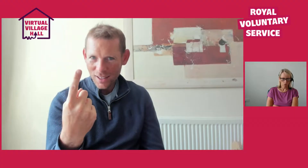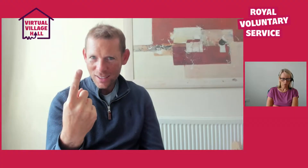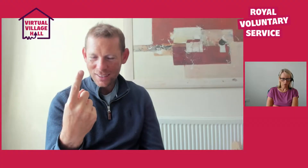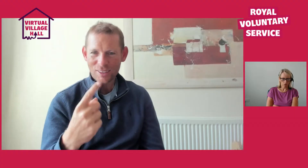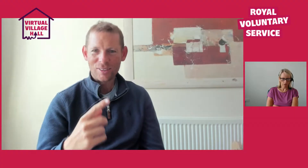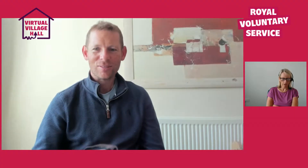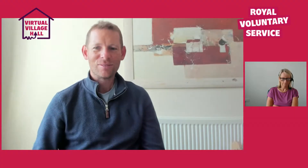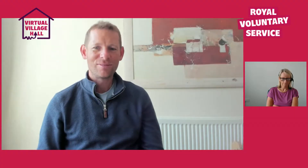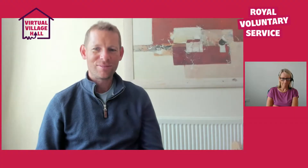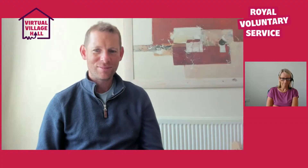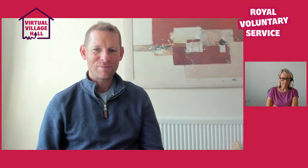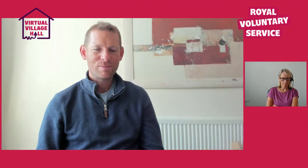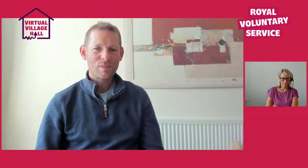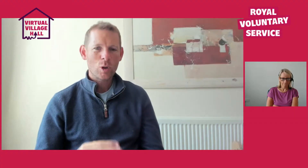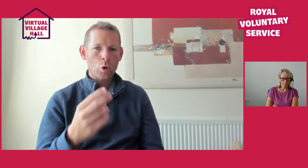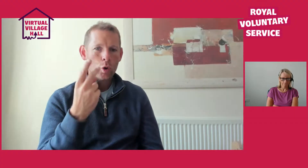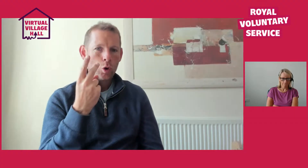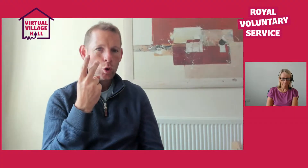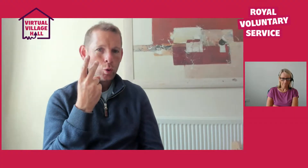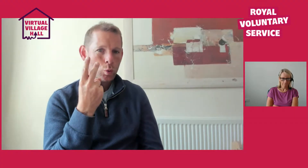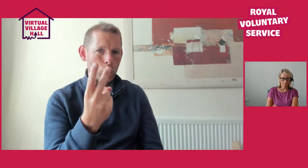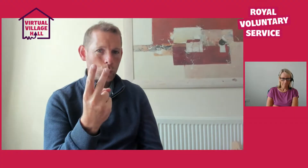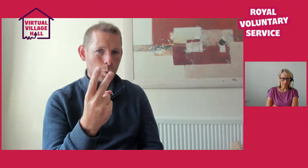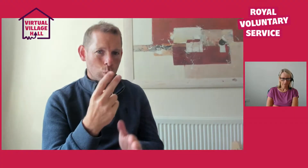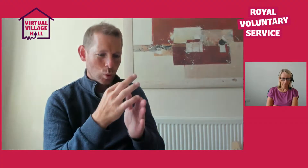and 1 o'clock.